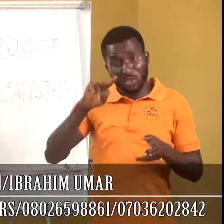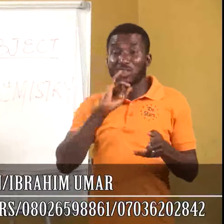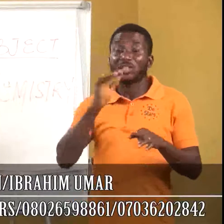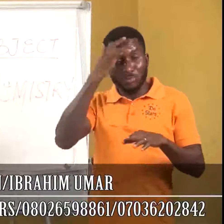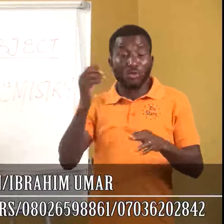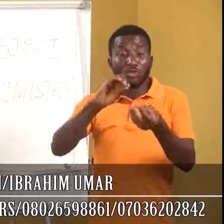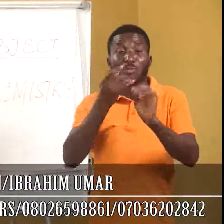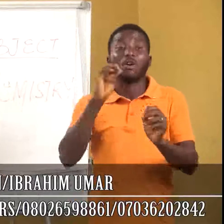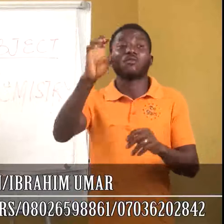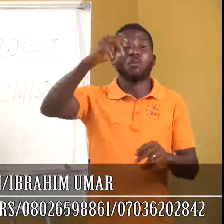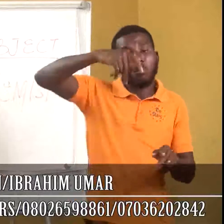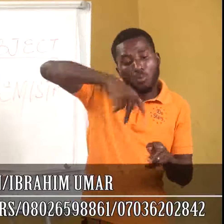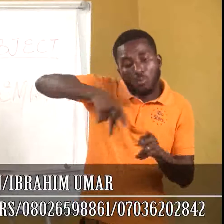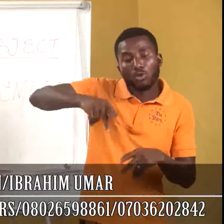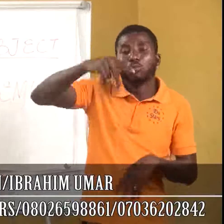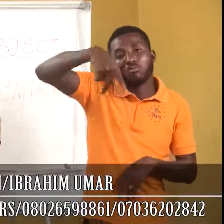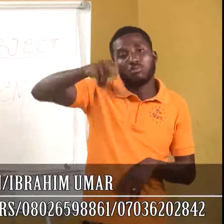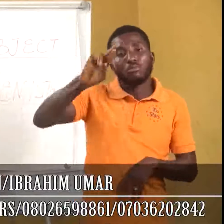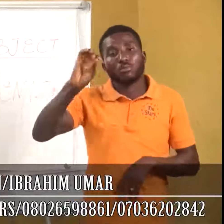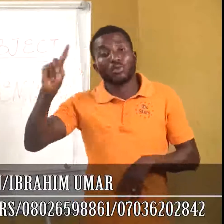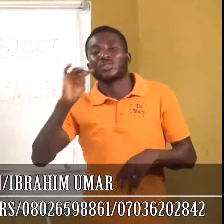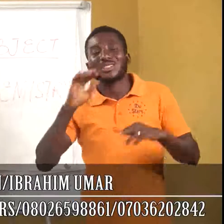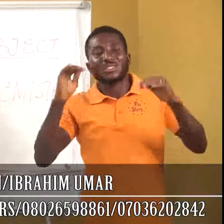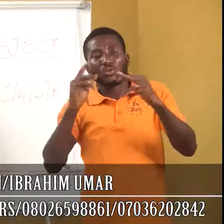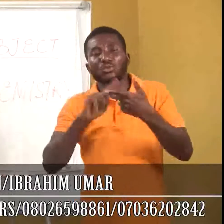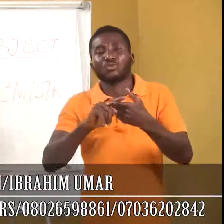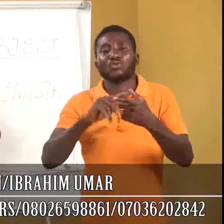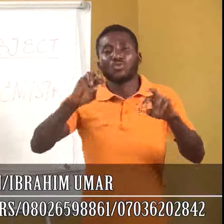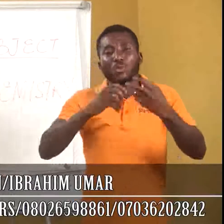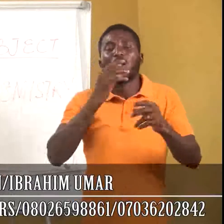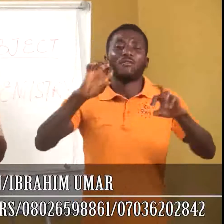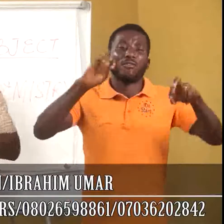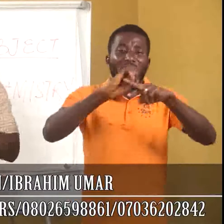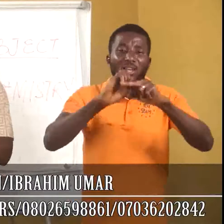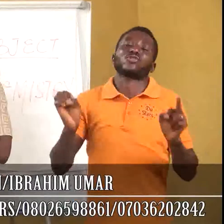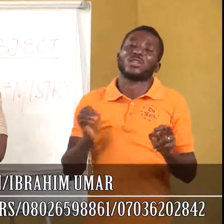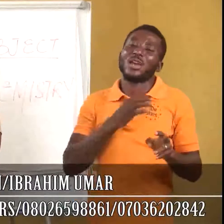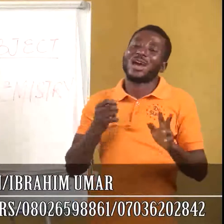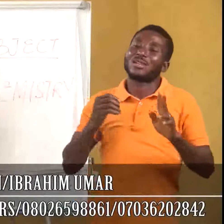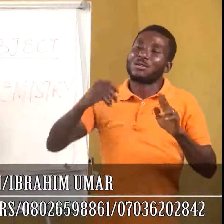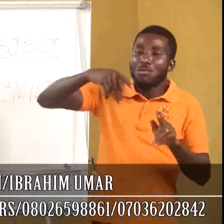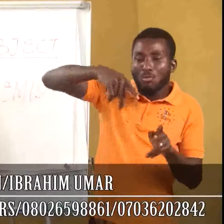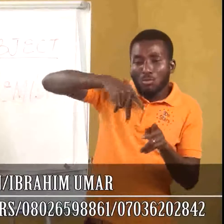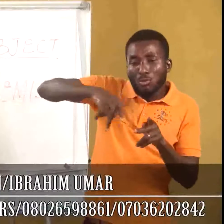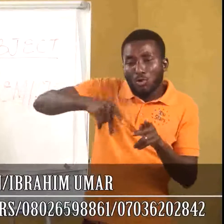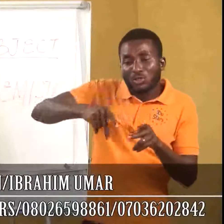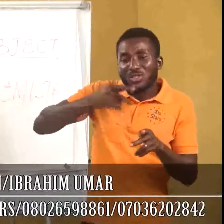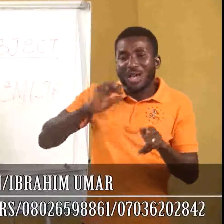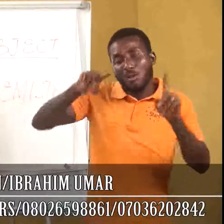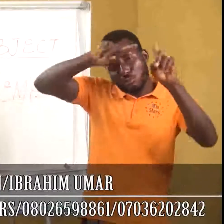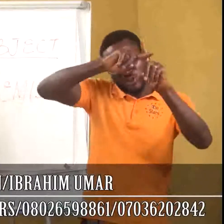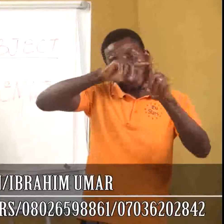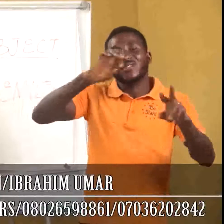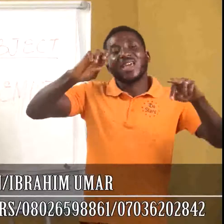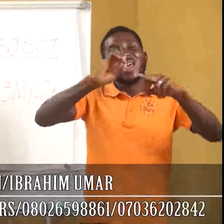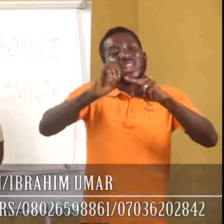number of proton is always equal to number of electron. Protons are positive, electrons are negative. So plus